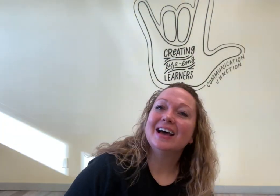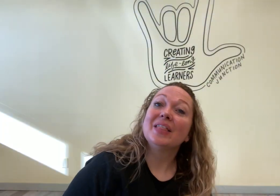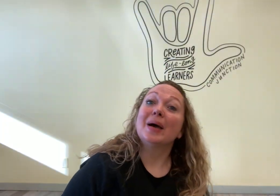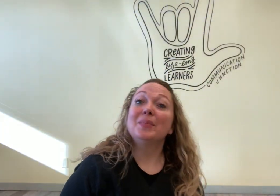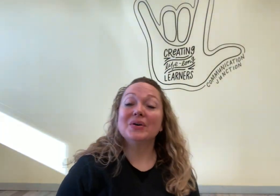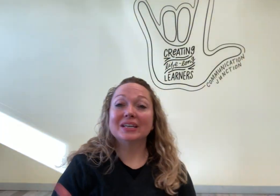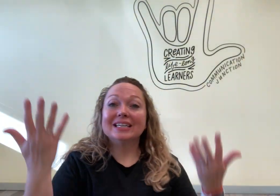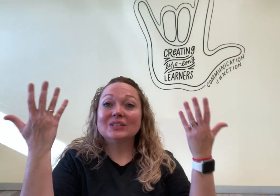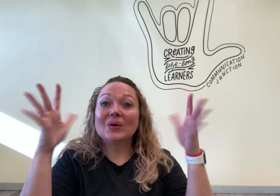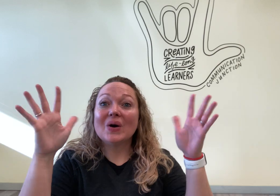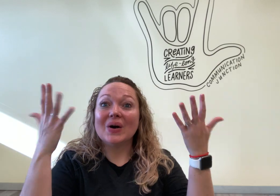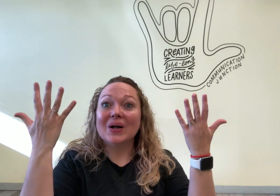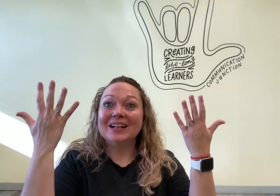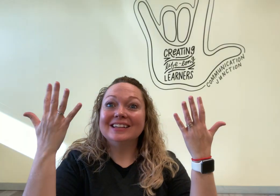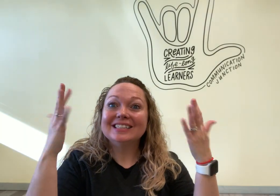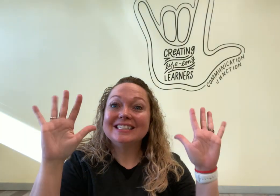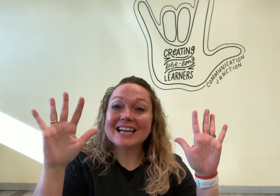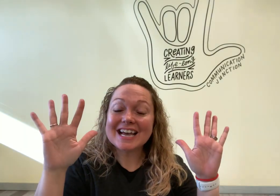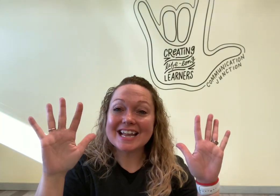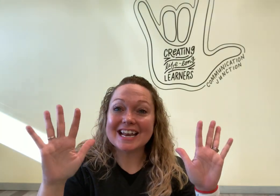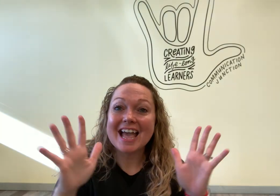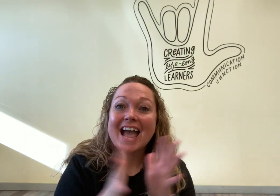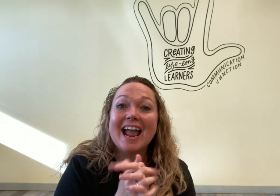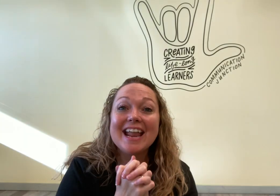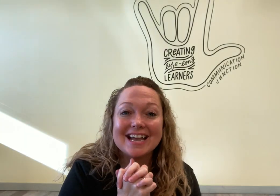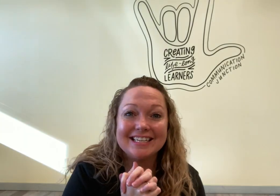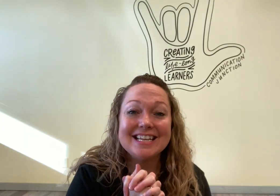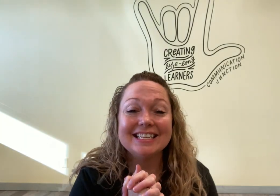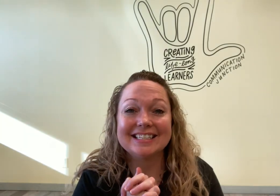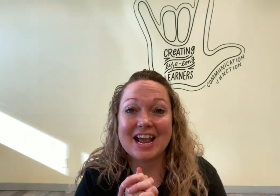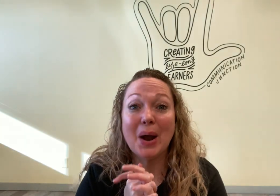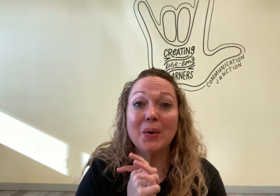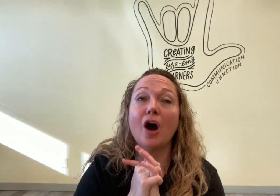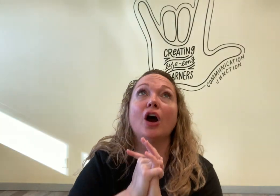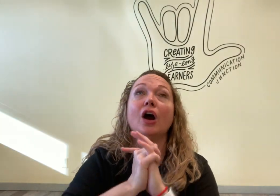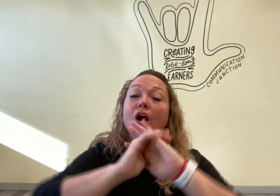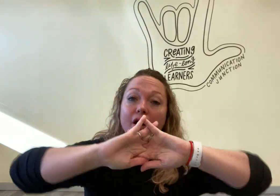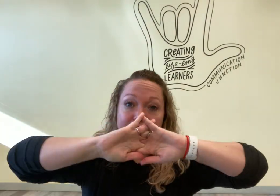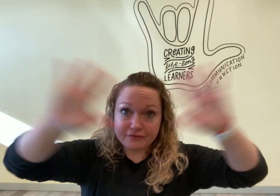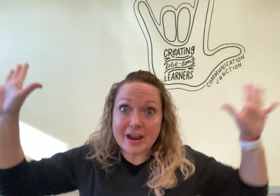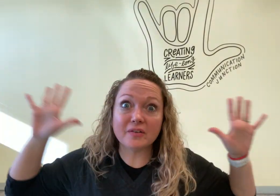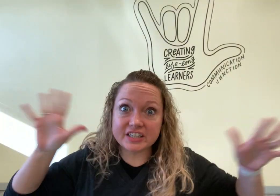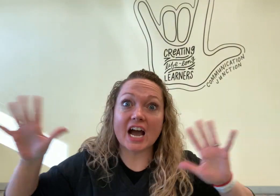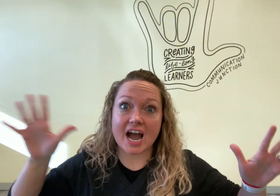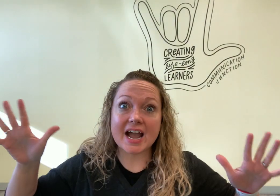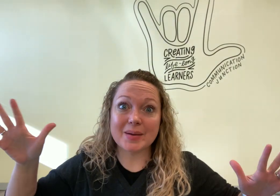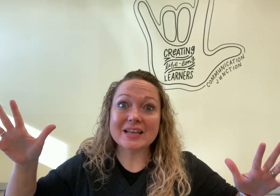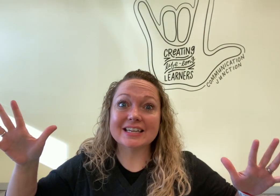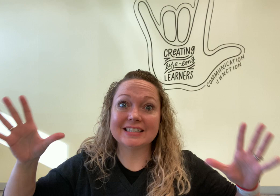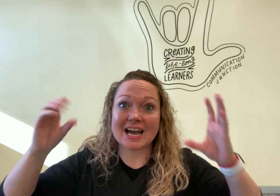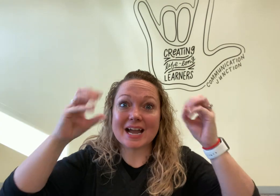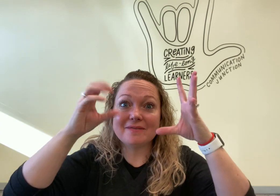That book is all done. And it is now our favorite time. It is time